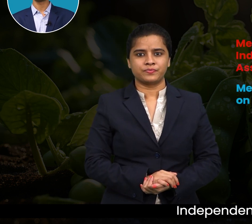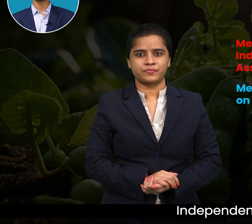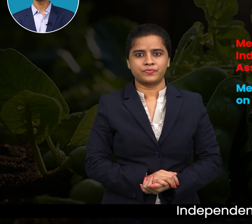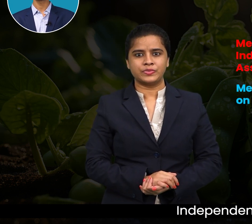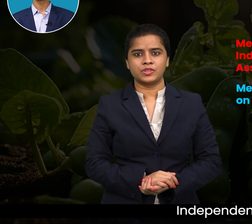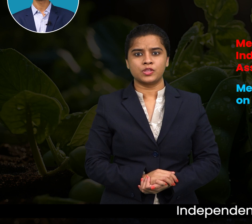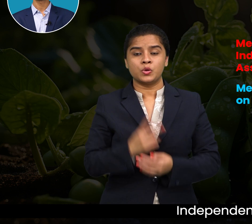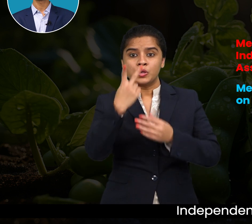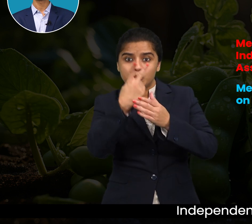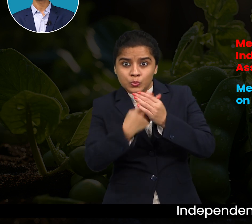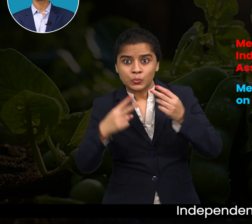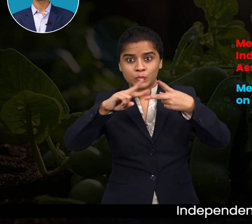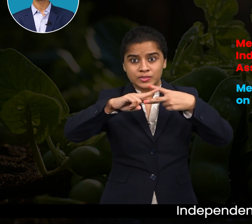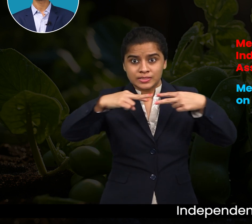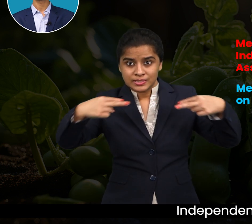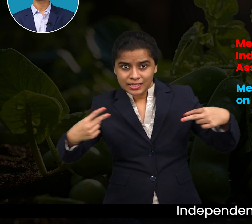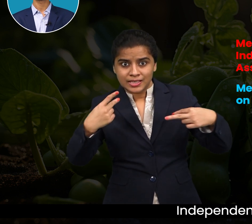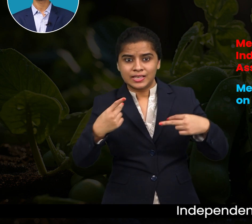independent assortment,